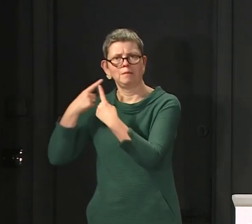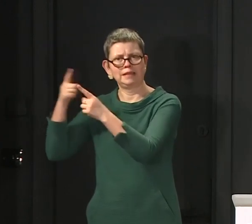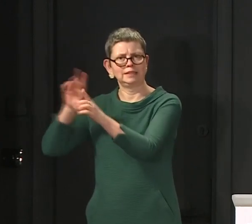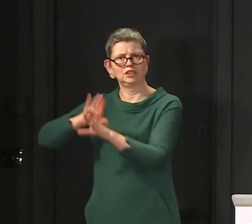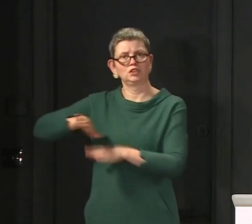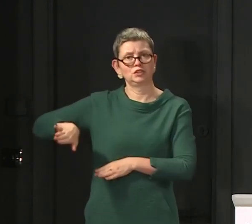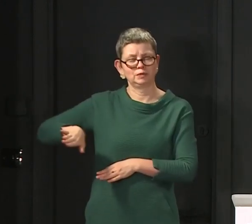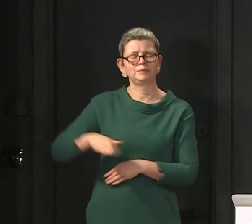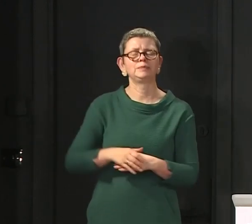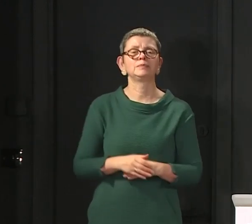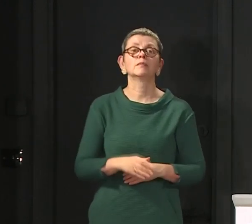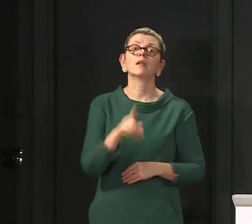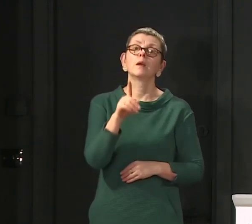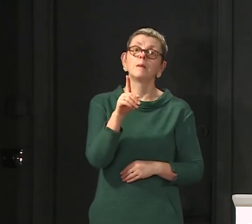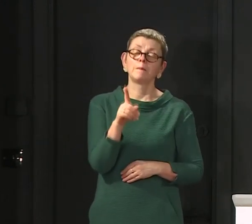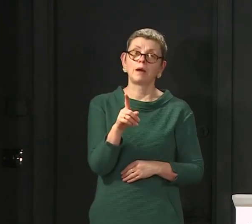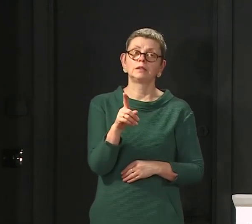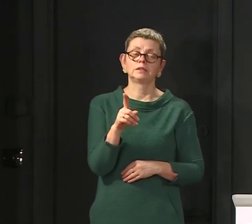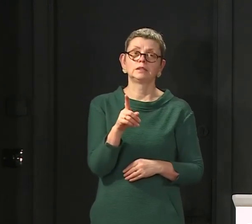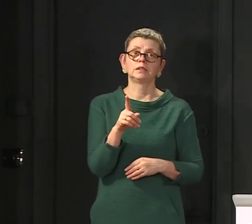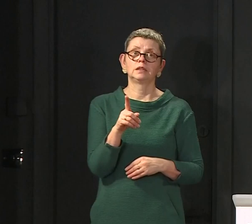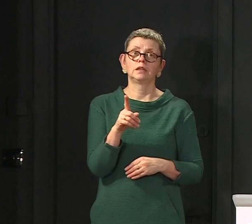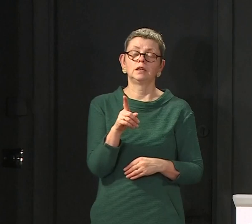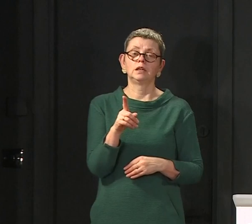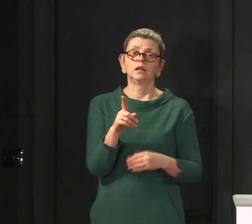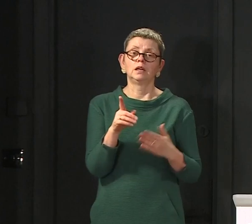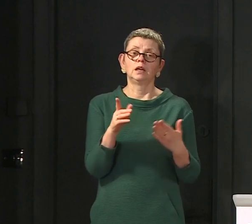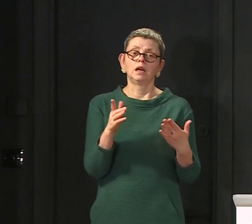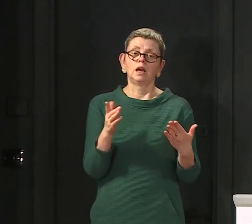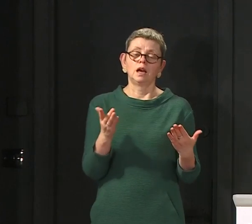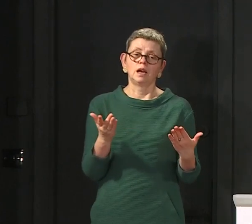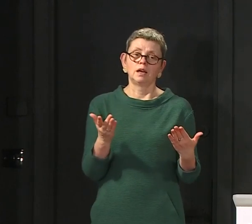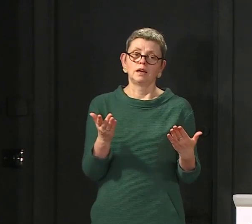radio. In terms of the wider point,